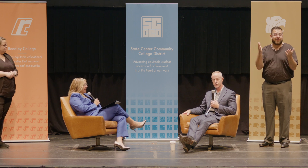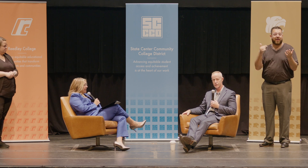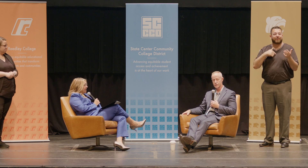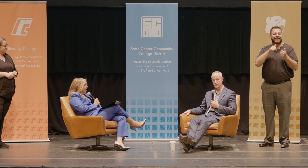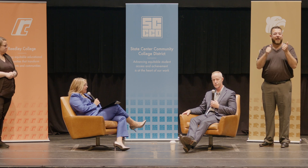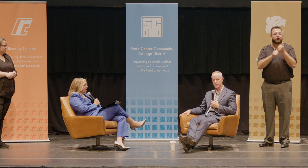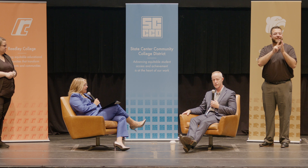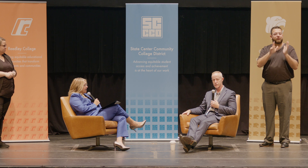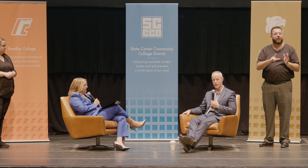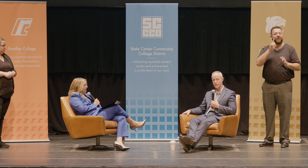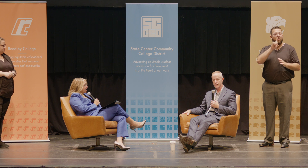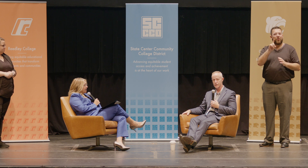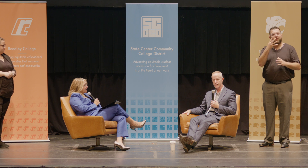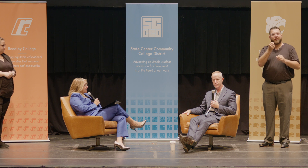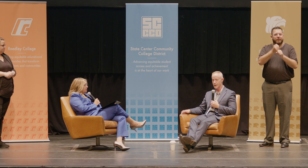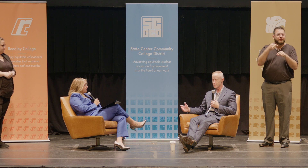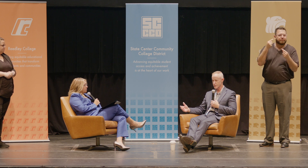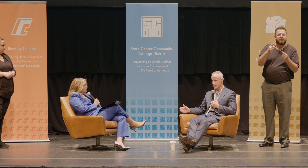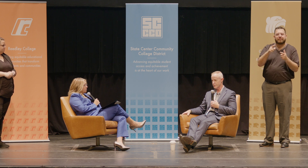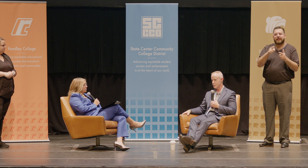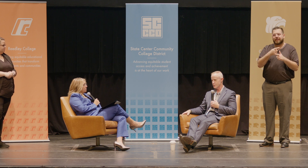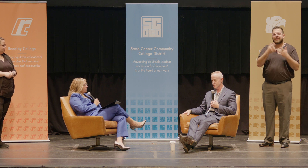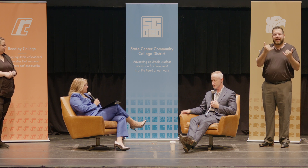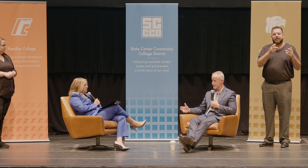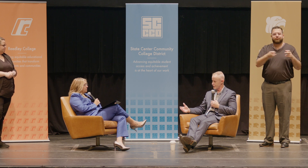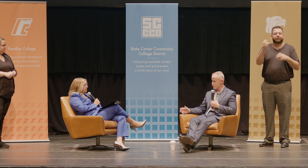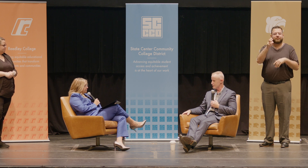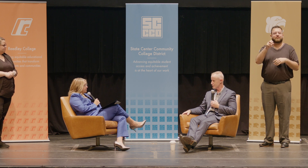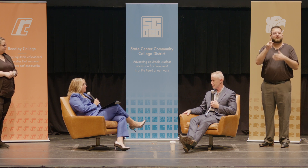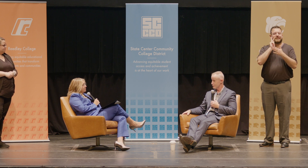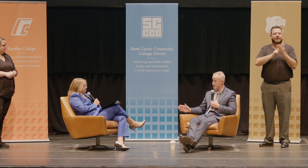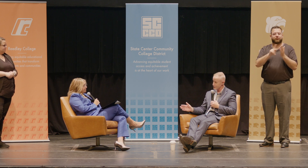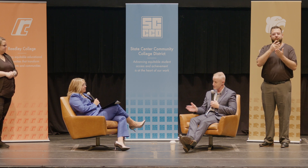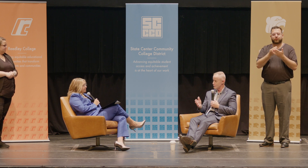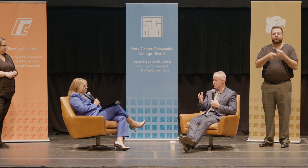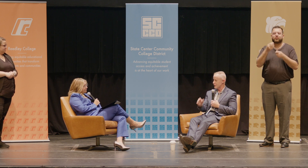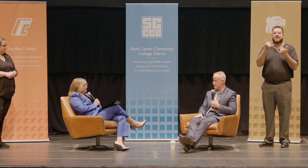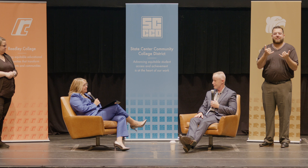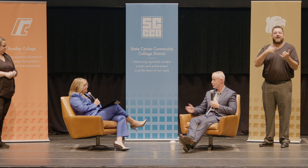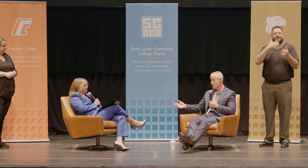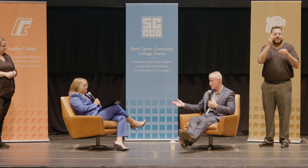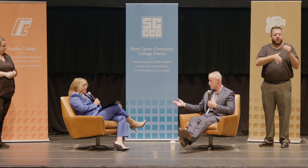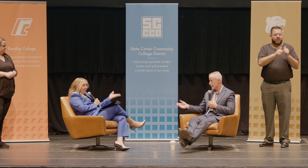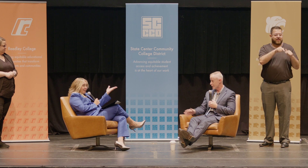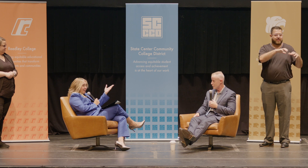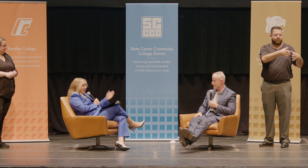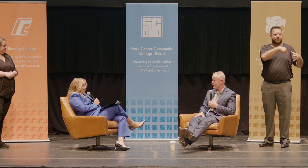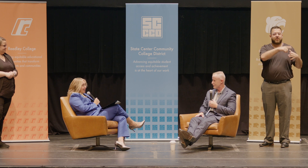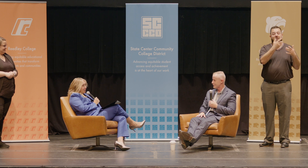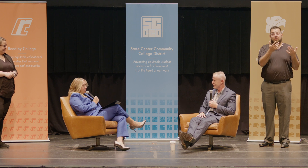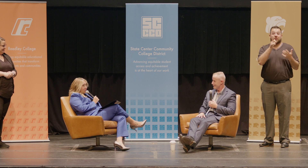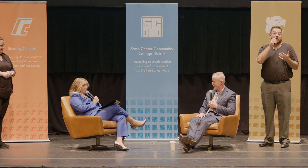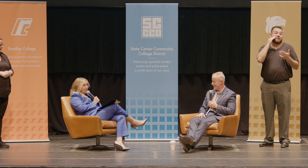Undersecretary for a little over 4 years, and then now the Secretary of Labor for the last 7 months. So finish out this administration, and then who knows, I might be back at a